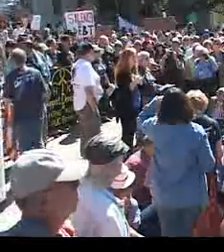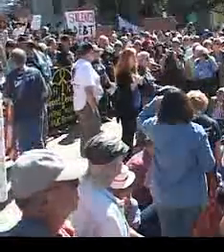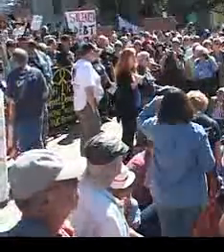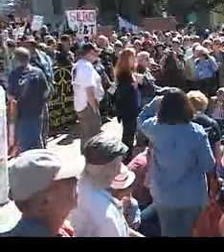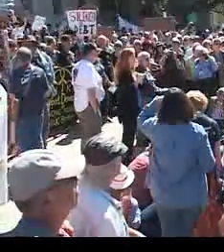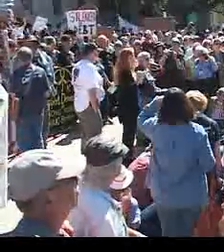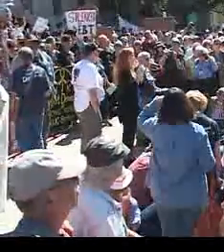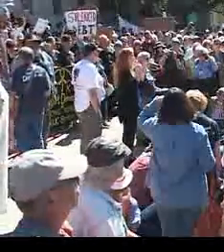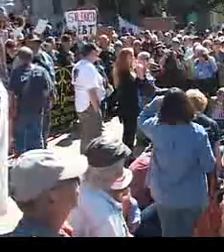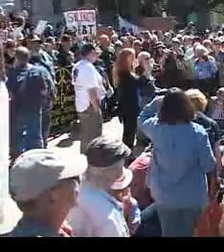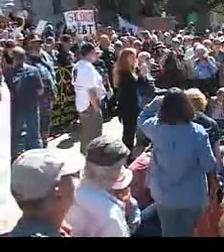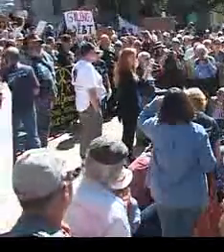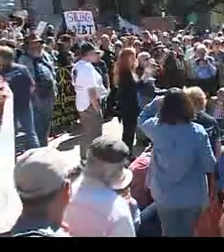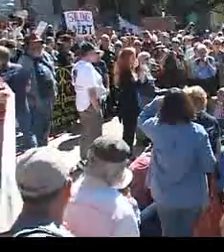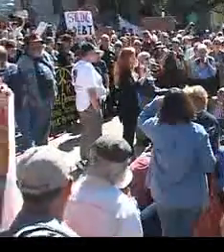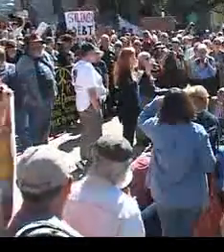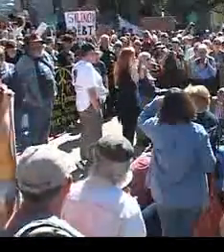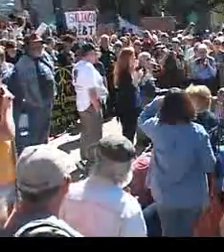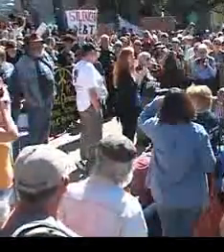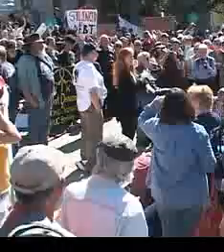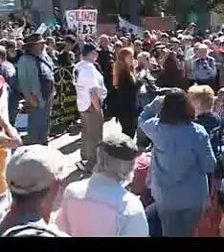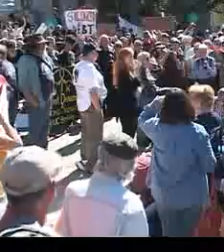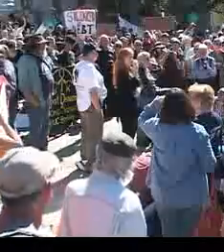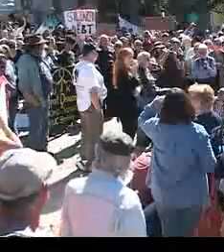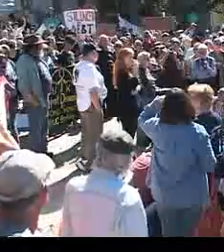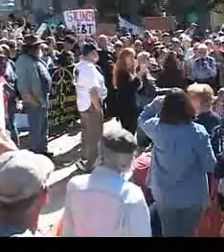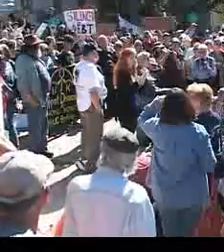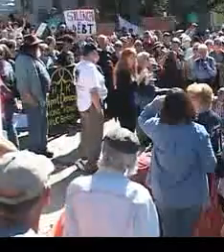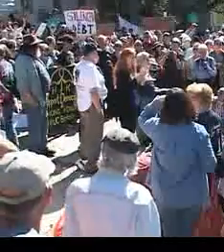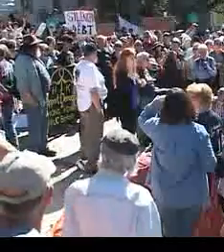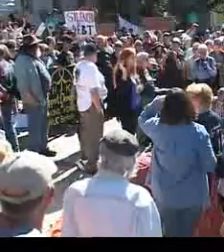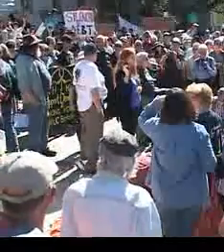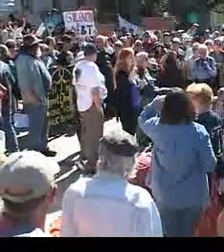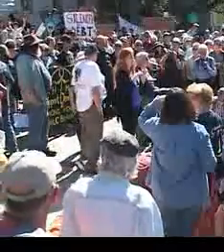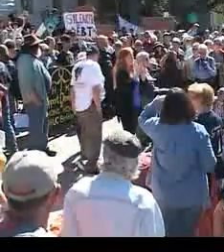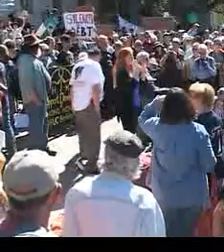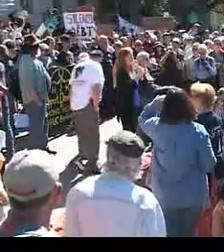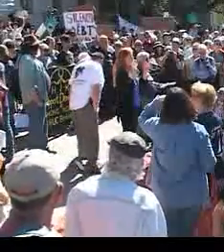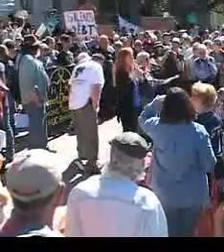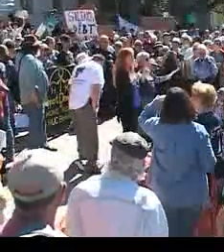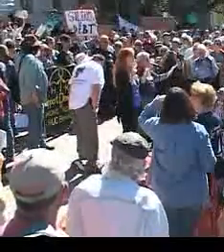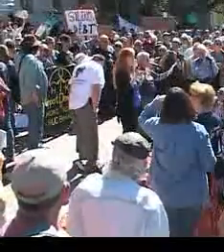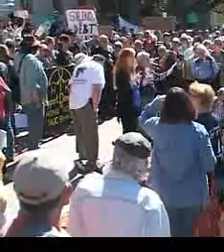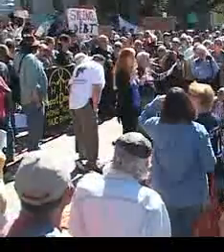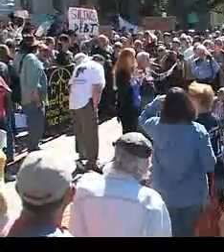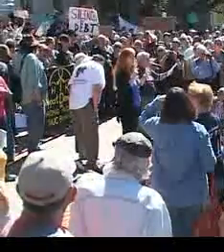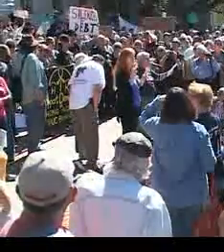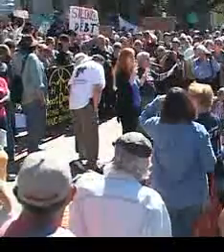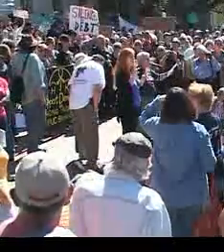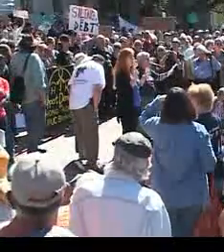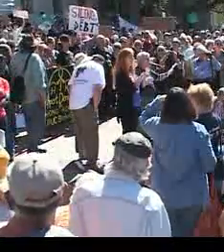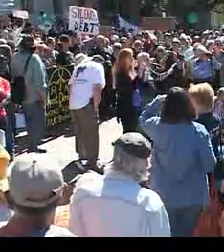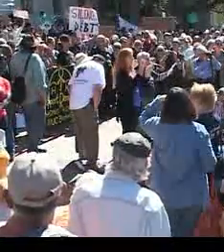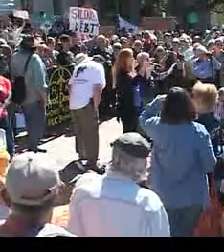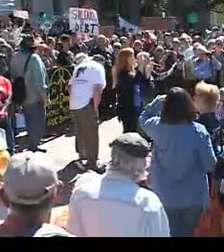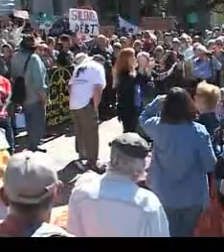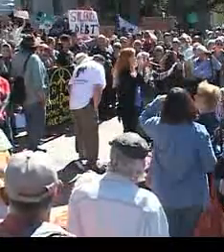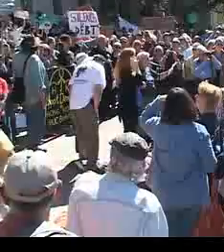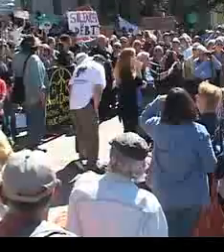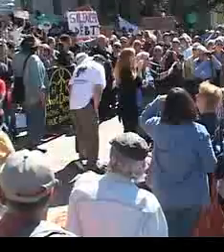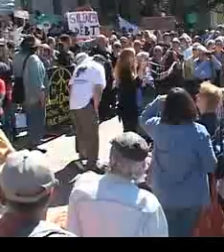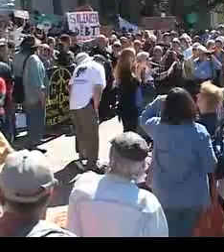demonstration of people's power that was, starting with Indigenous Peoples' Ceremony in Central Park,